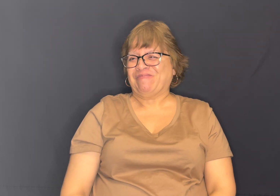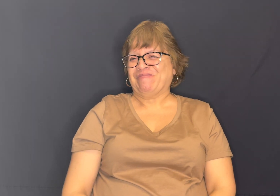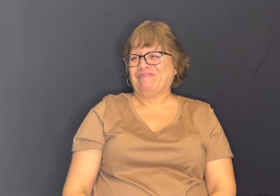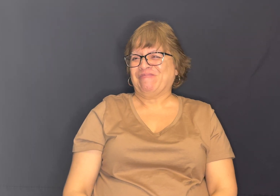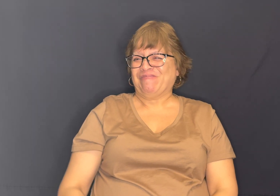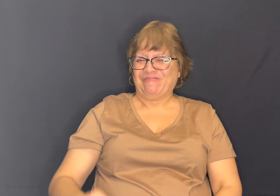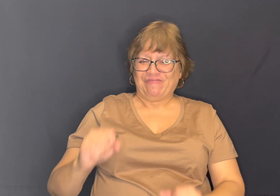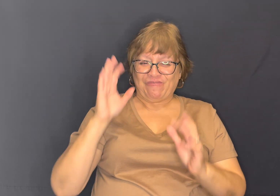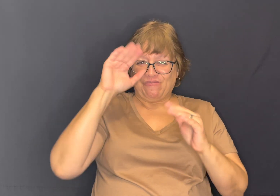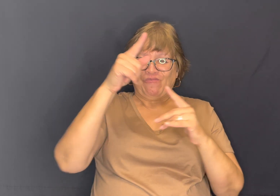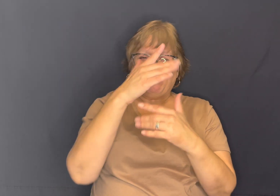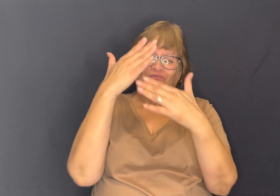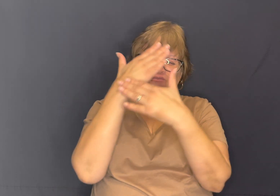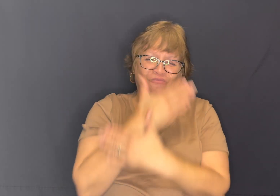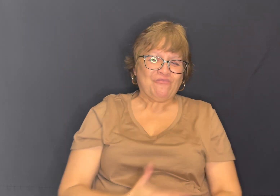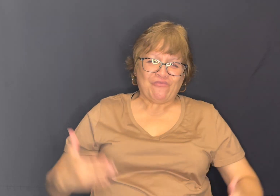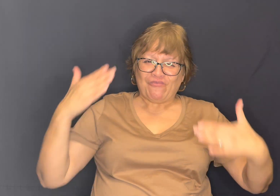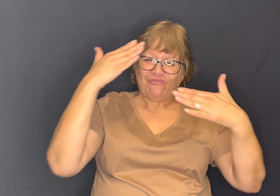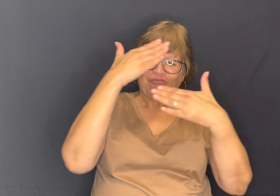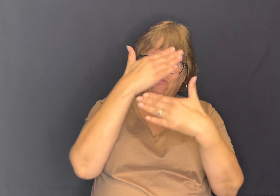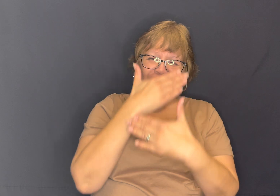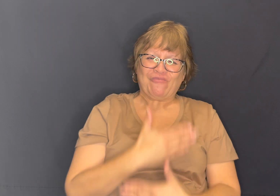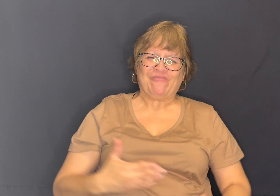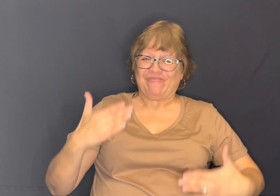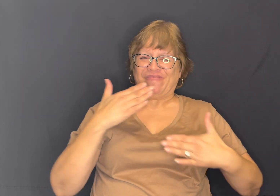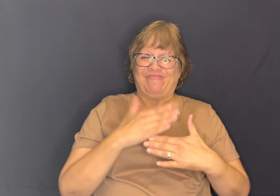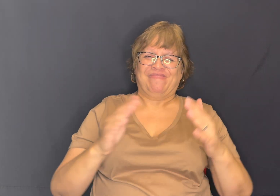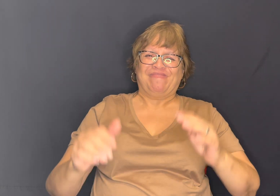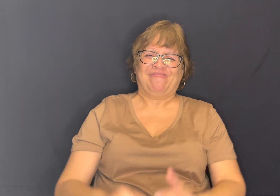Oh, I bet you do. I hope you guys